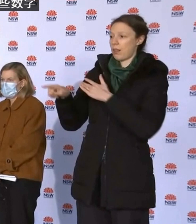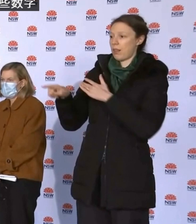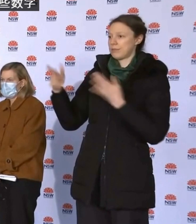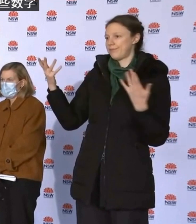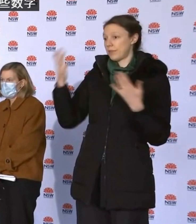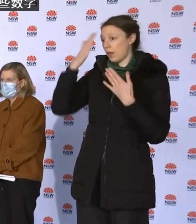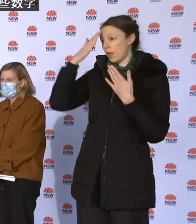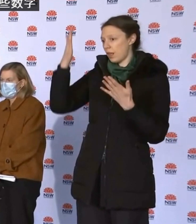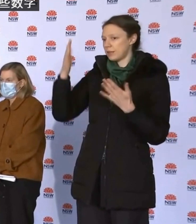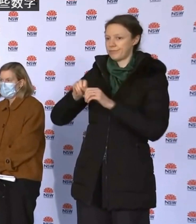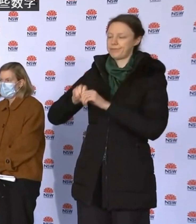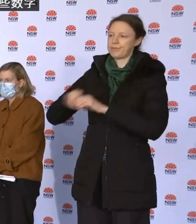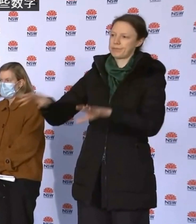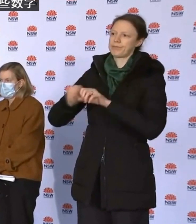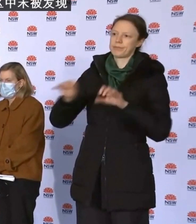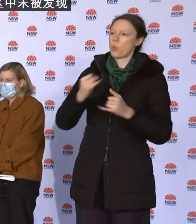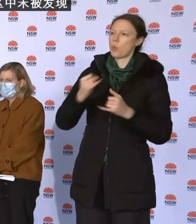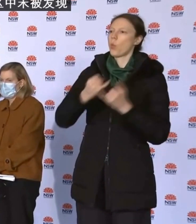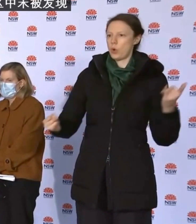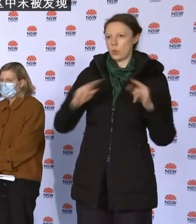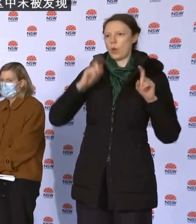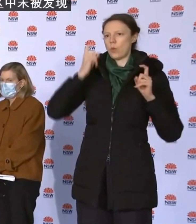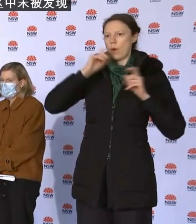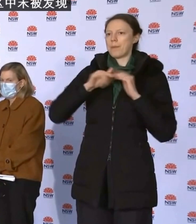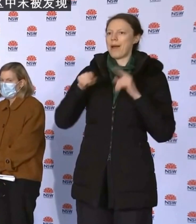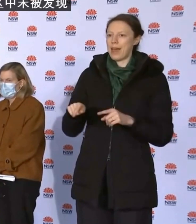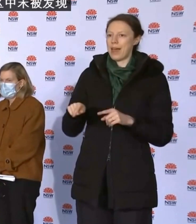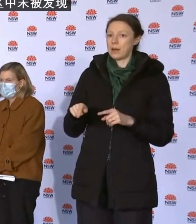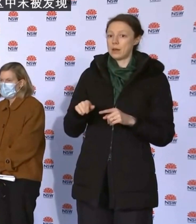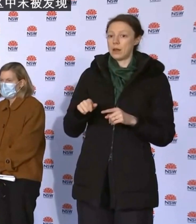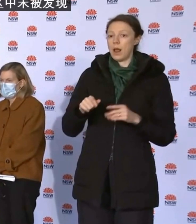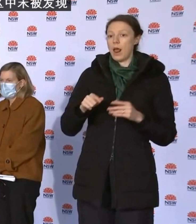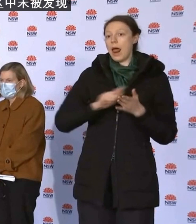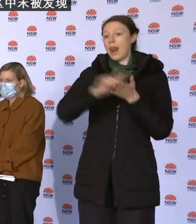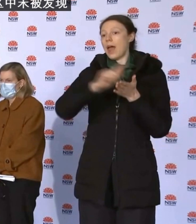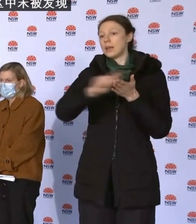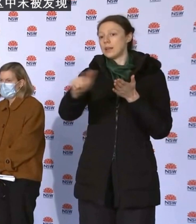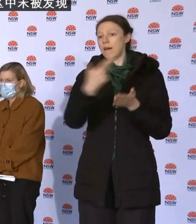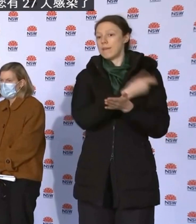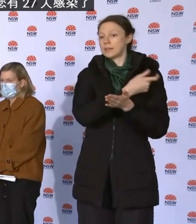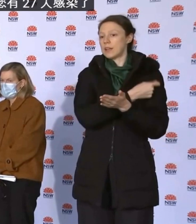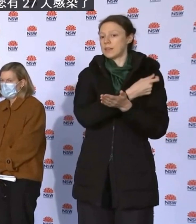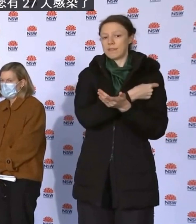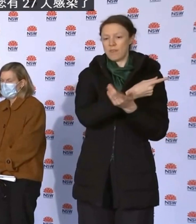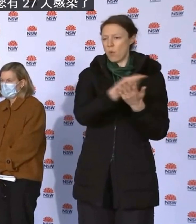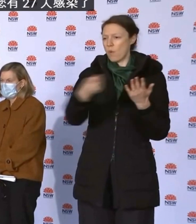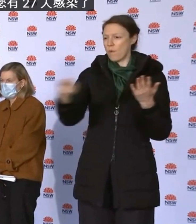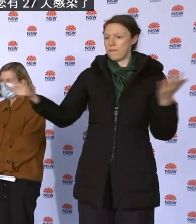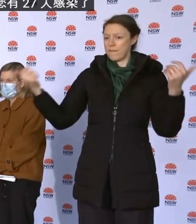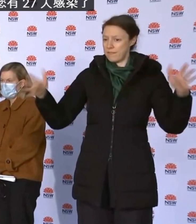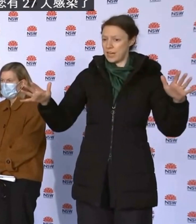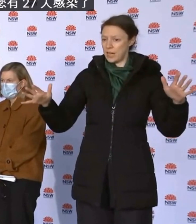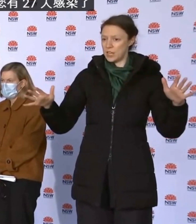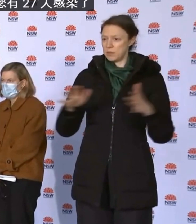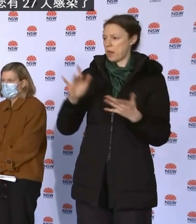higher, we won't be focusing so much on these numbers. But whilst the virus is lurking in our community undetected, that is a concern, because when